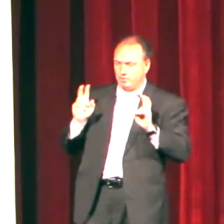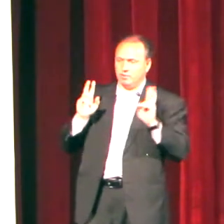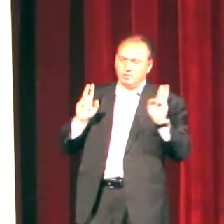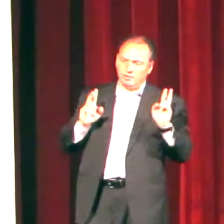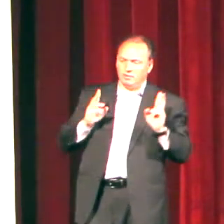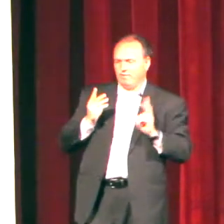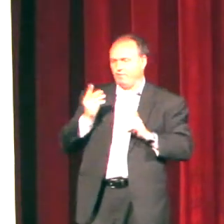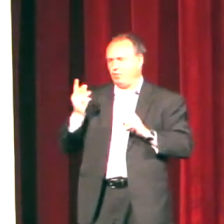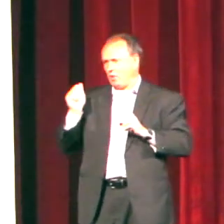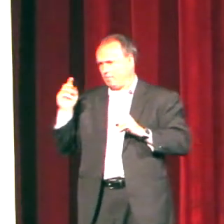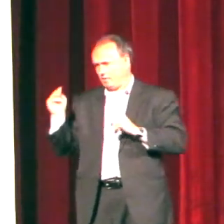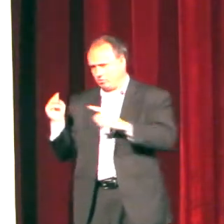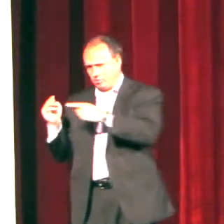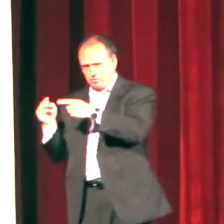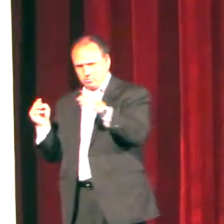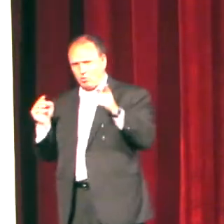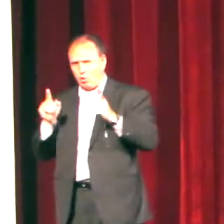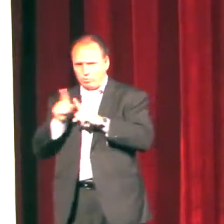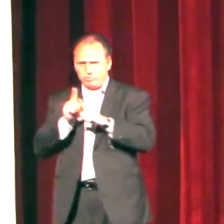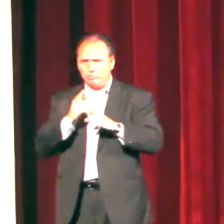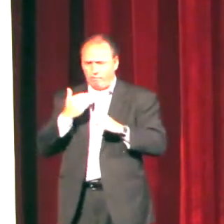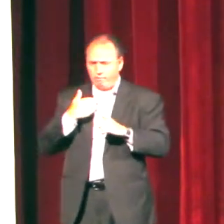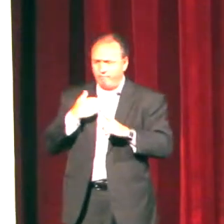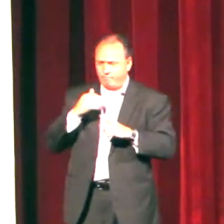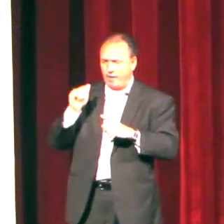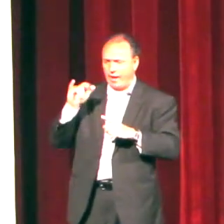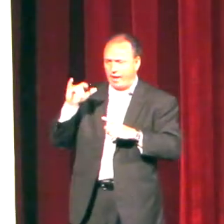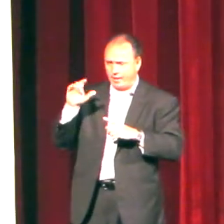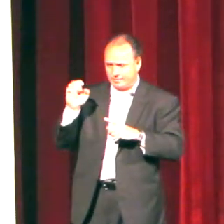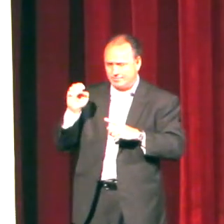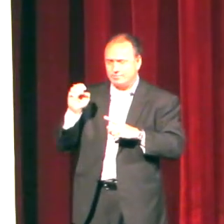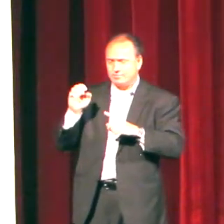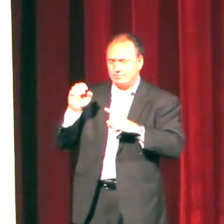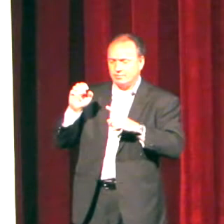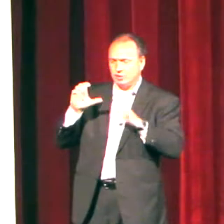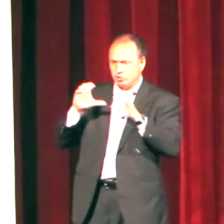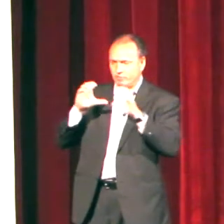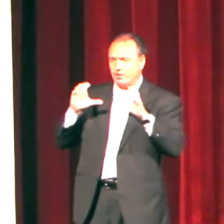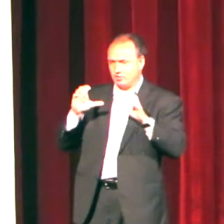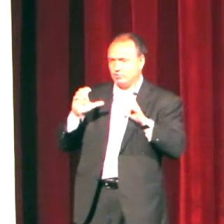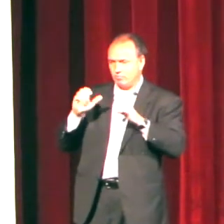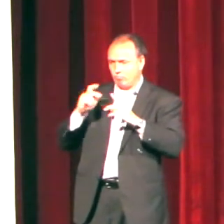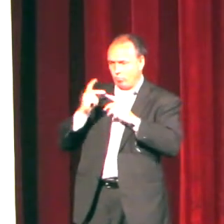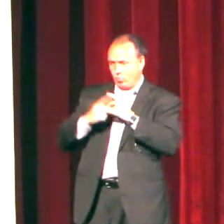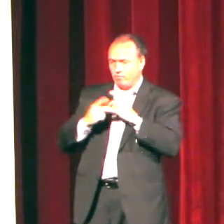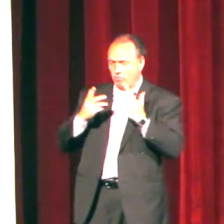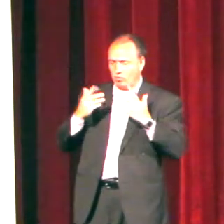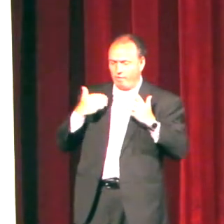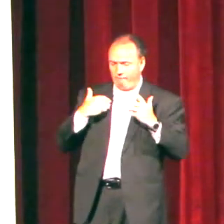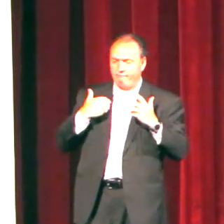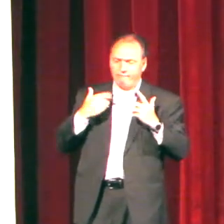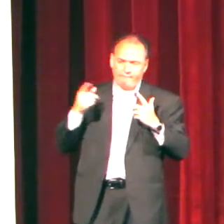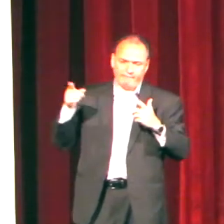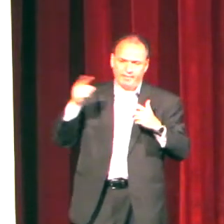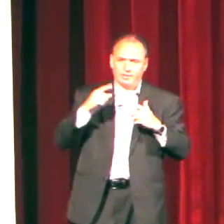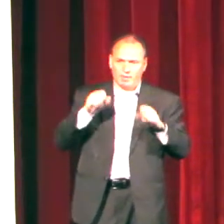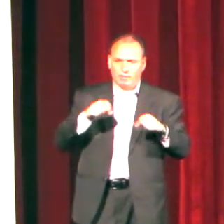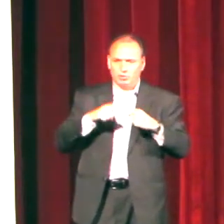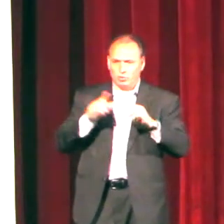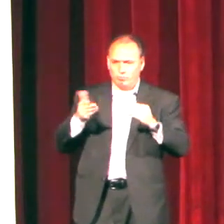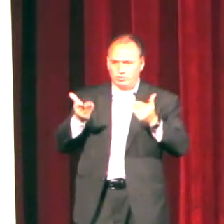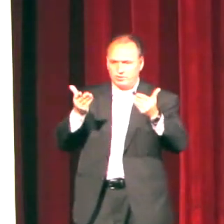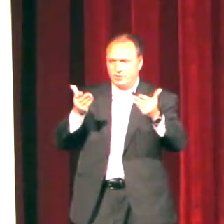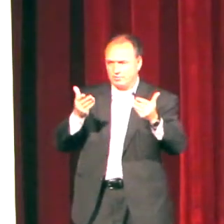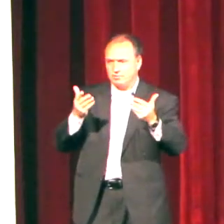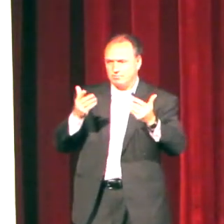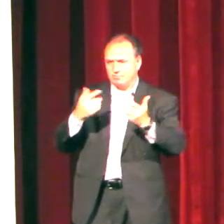the administrators are ALICE certified as well. We went through a training and certification for that to be able to present